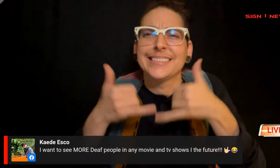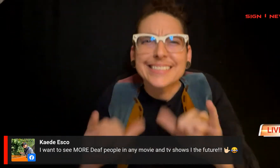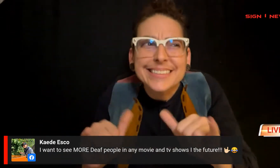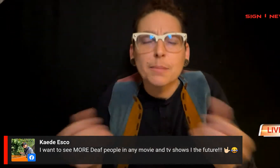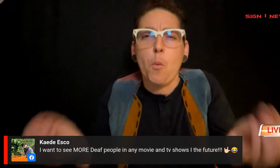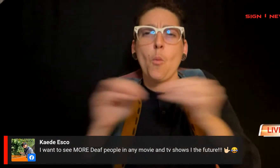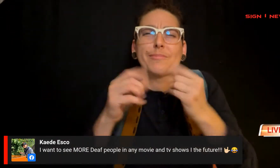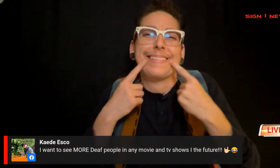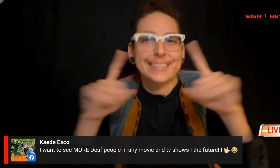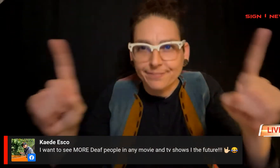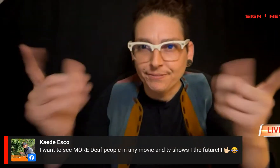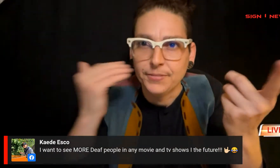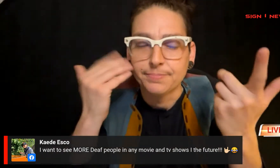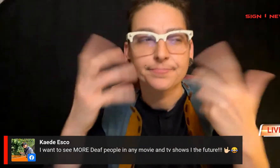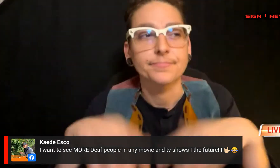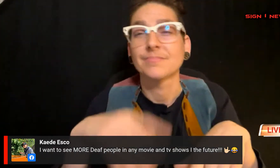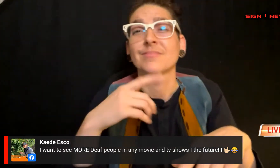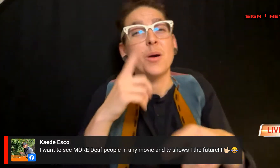And that'll be a completely different game.